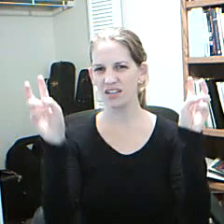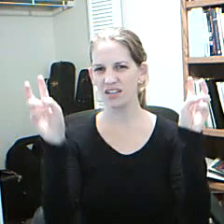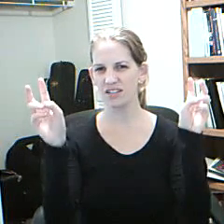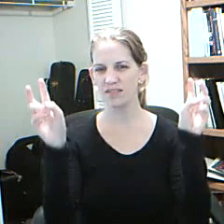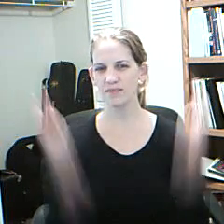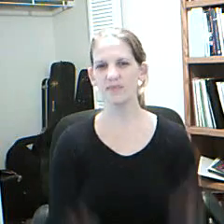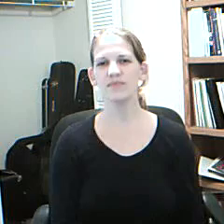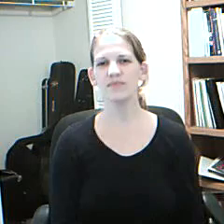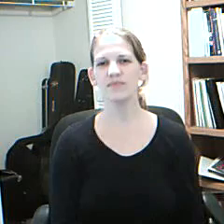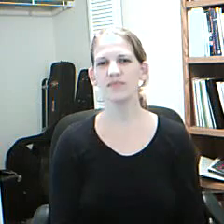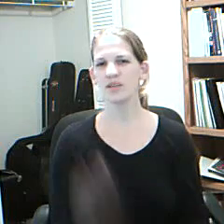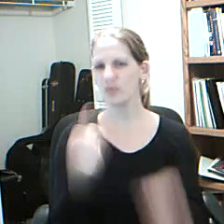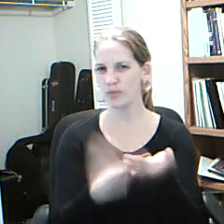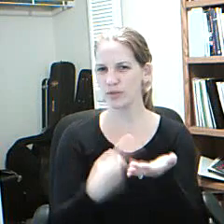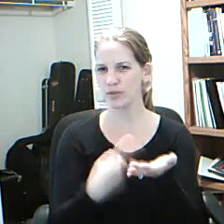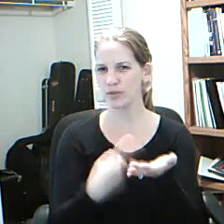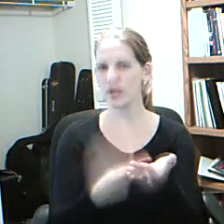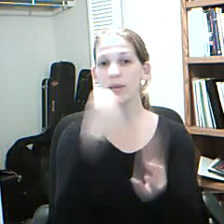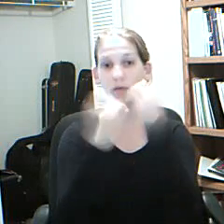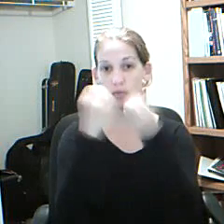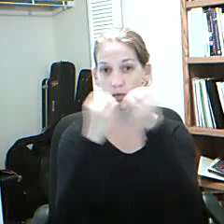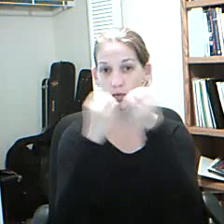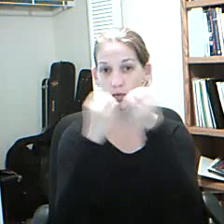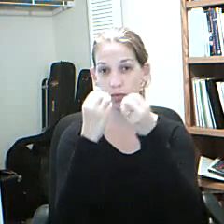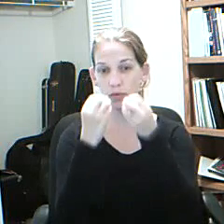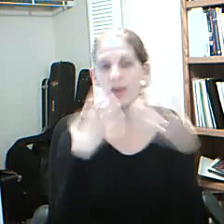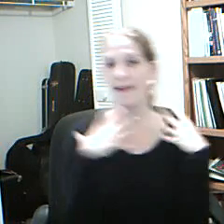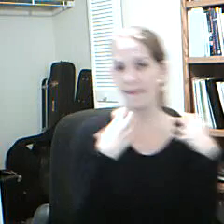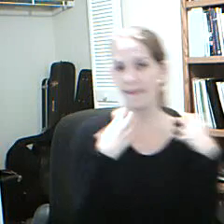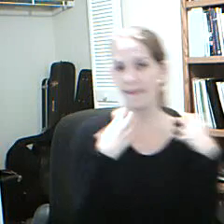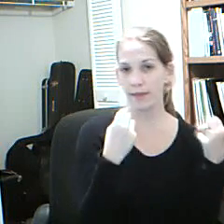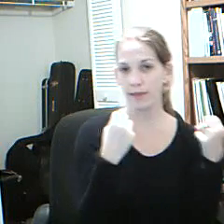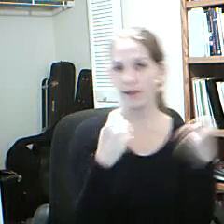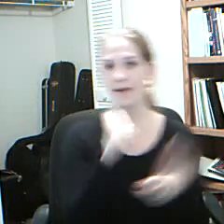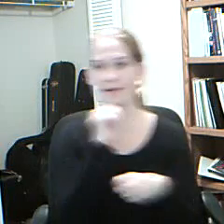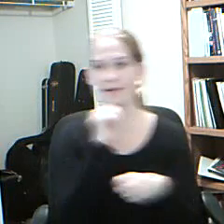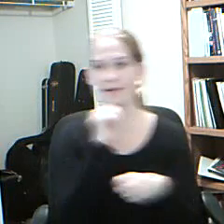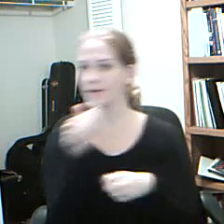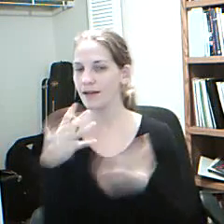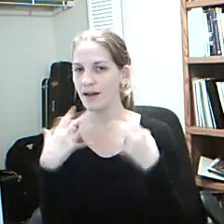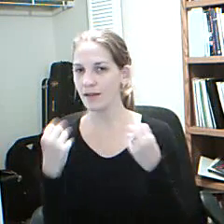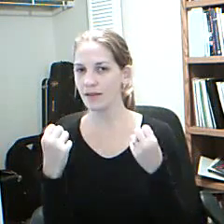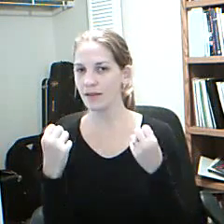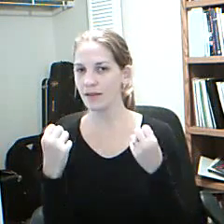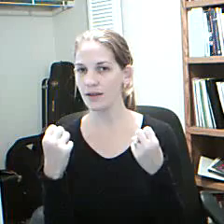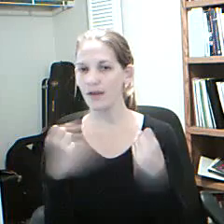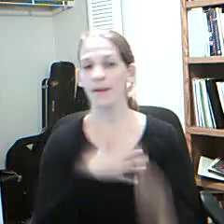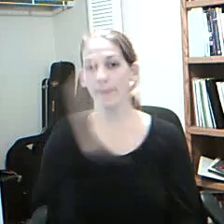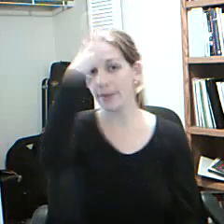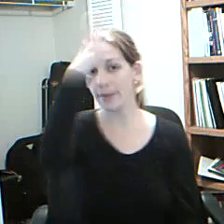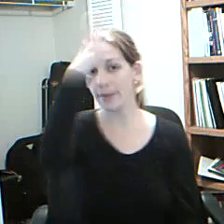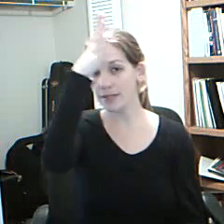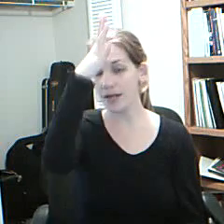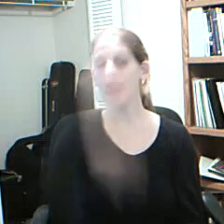what was bad for you and what was good for you. And he started talking about a guy that he worked with who was really into